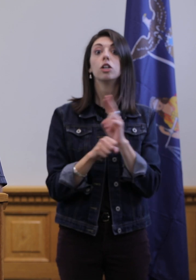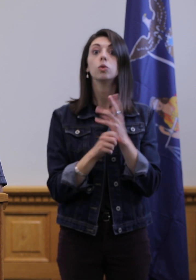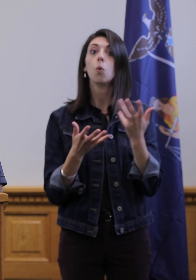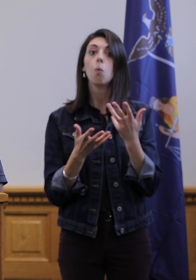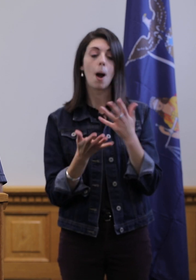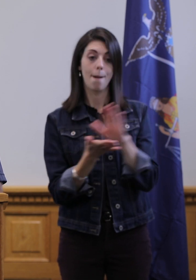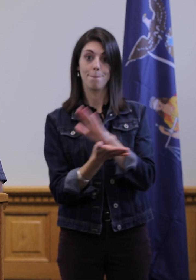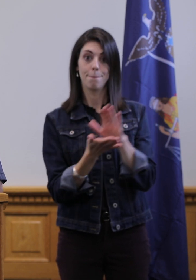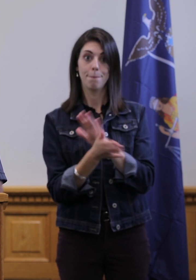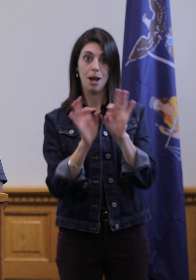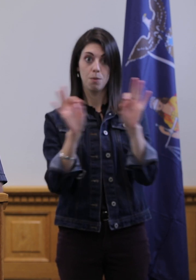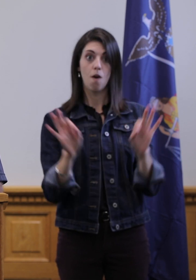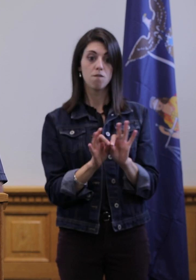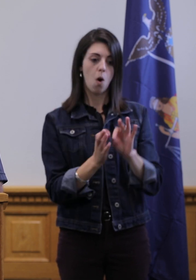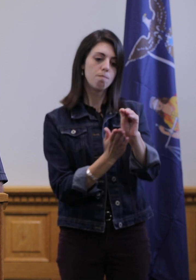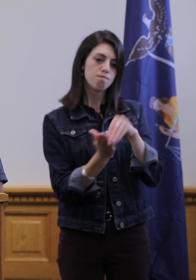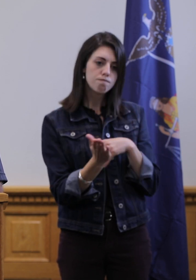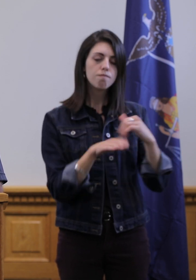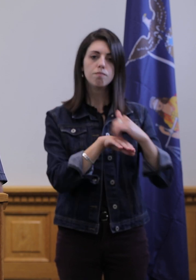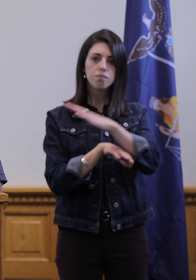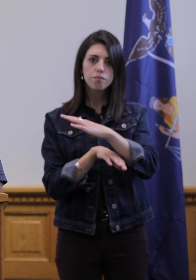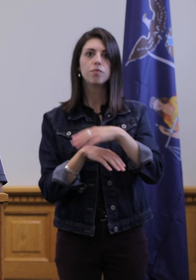that was sent to you, doing it online at